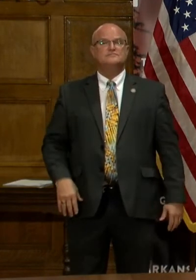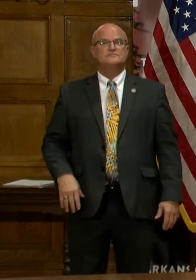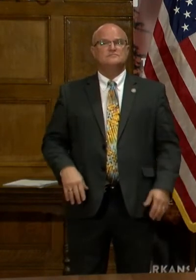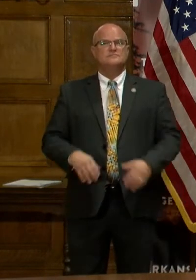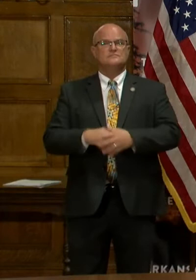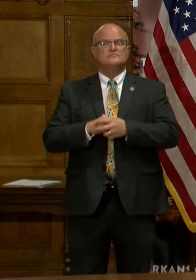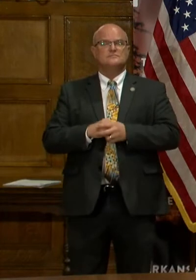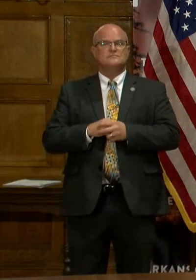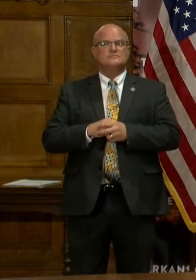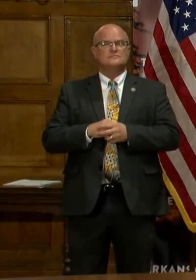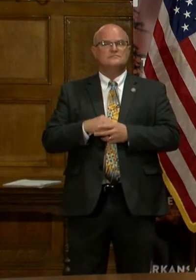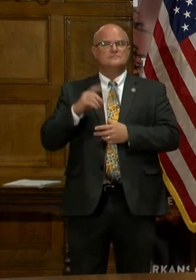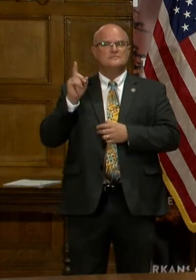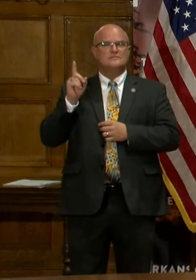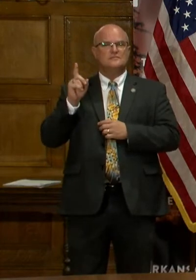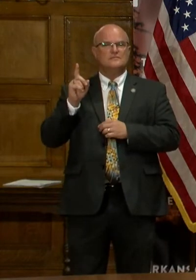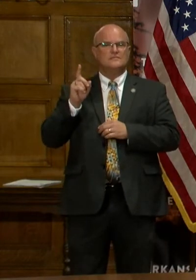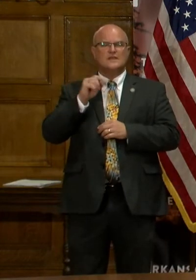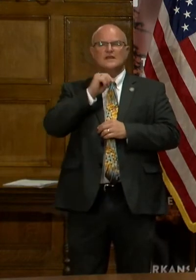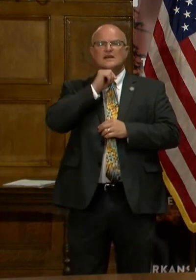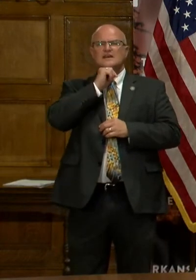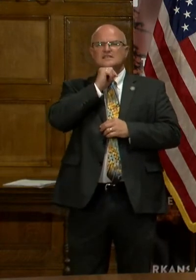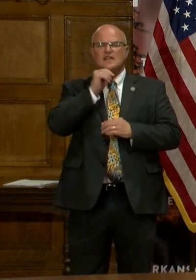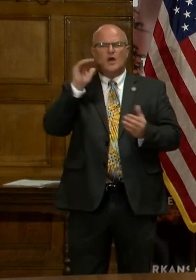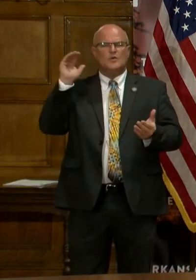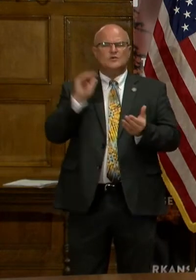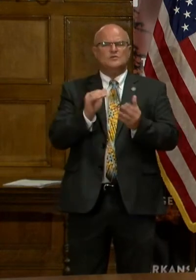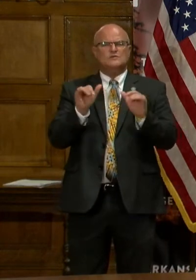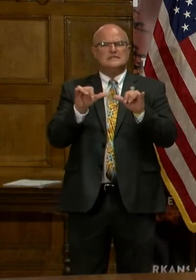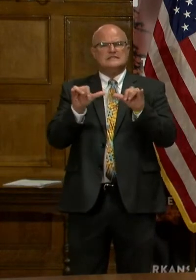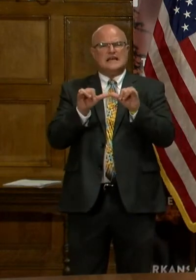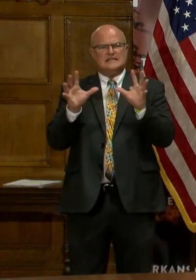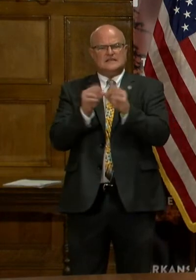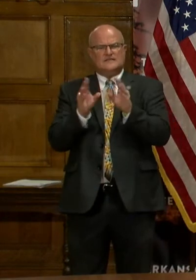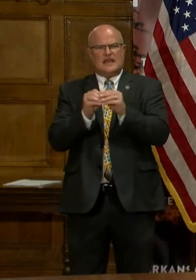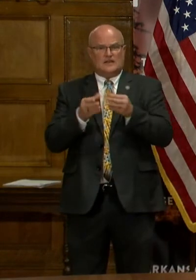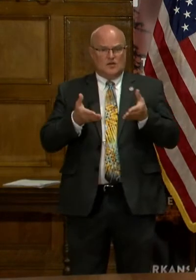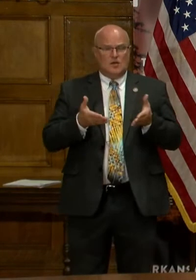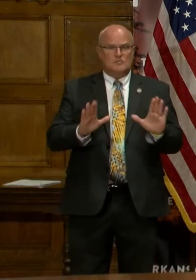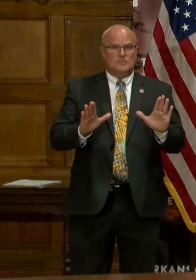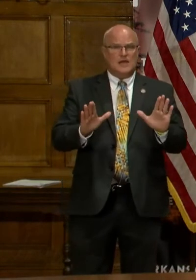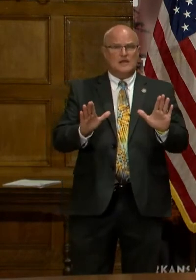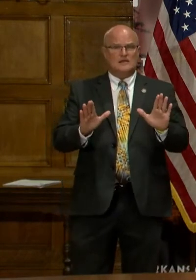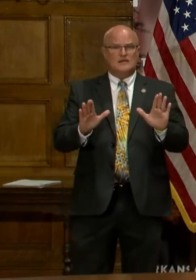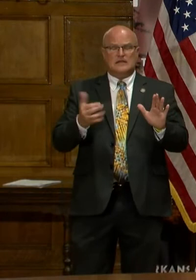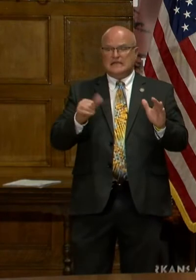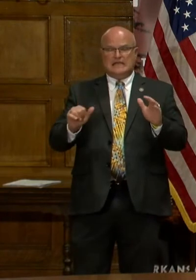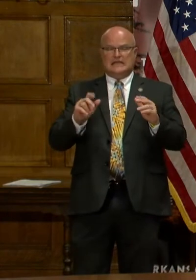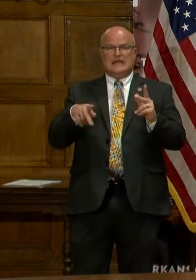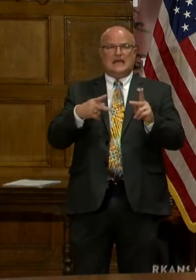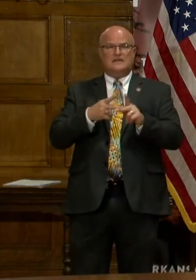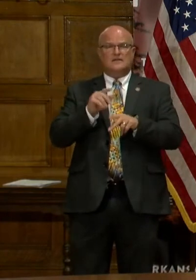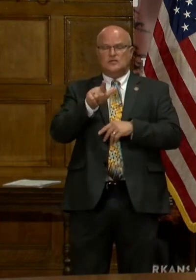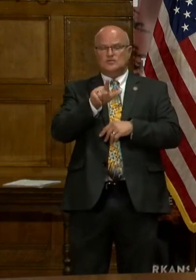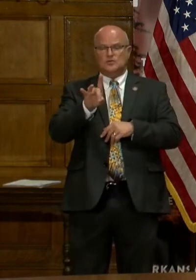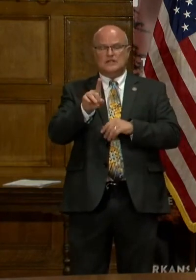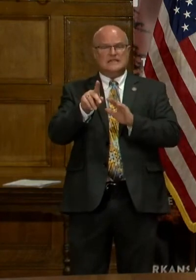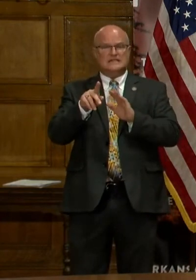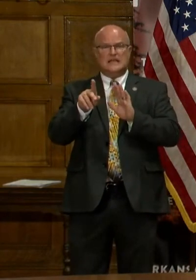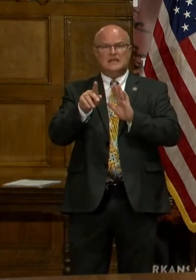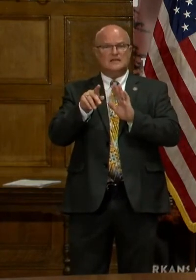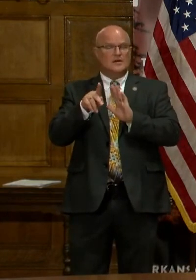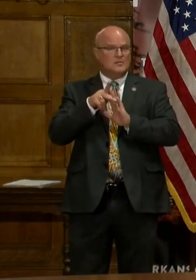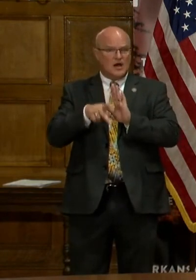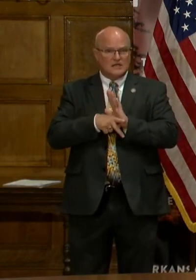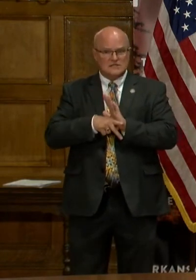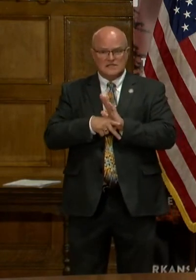To follow up on that, you've not reduced the size of gatherings of indoor. You've not done any kind of curfew, no 28-day pause, no